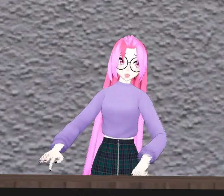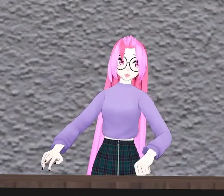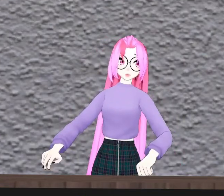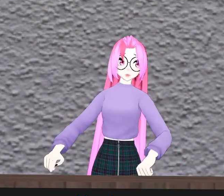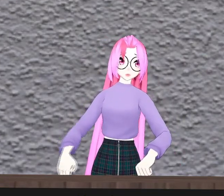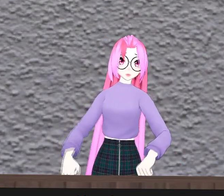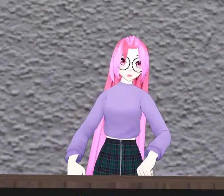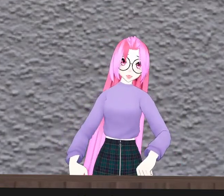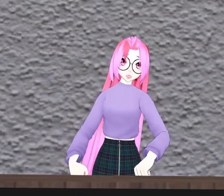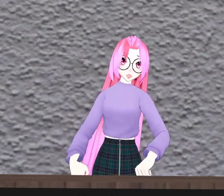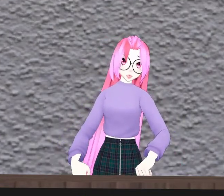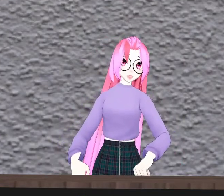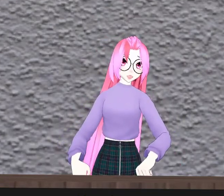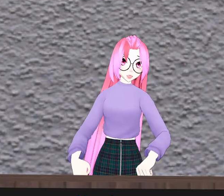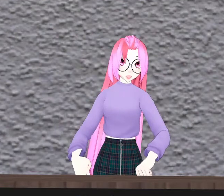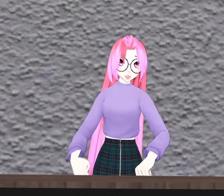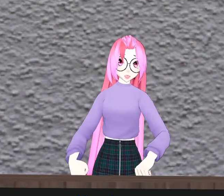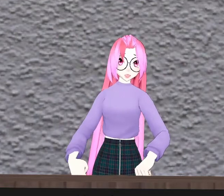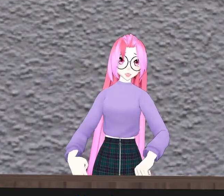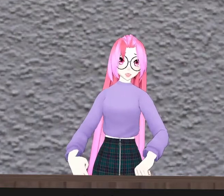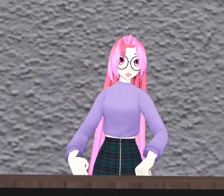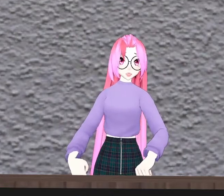You could say that. Alright. Okay.